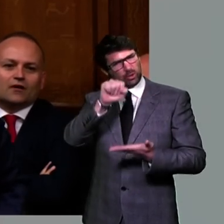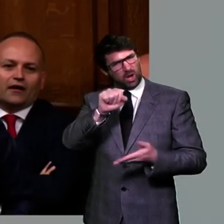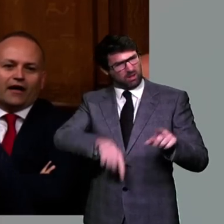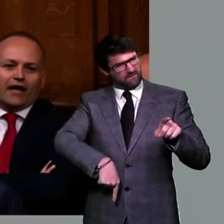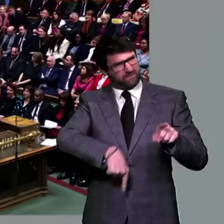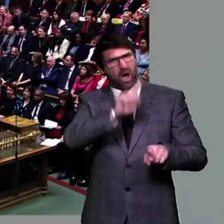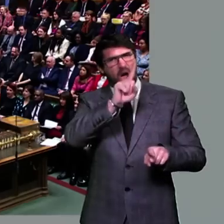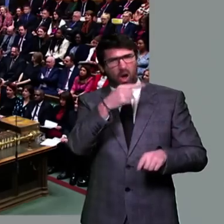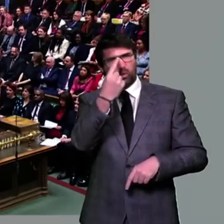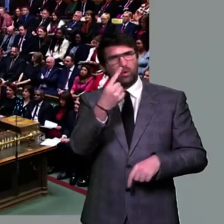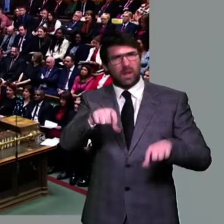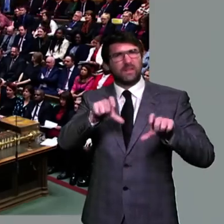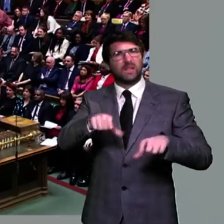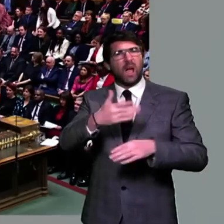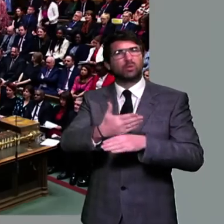hers?